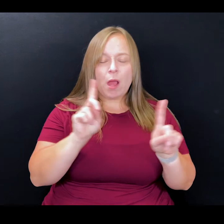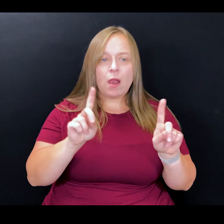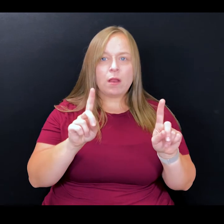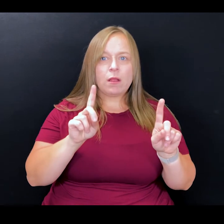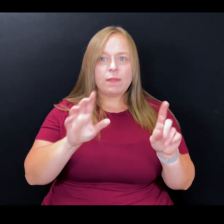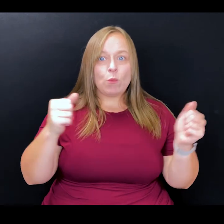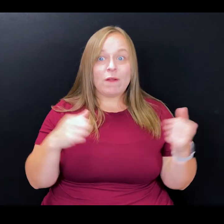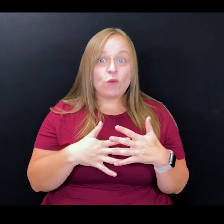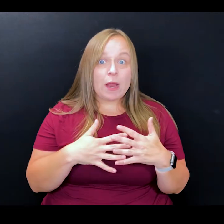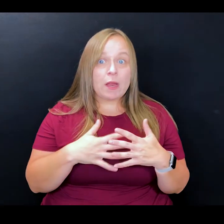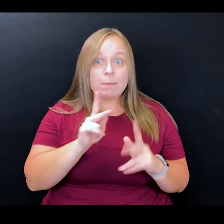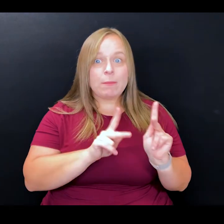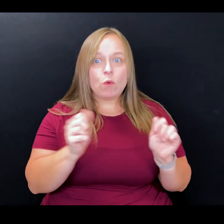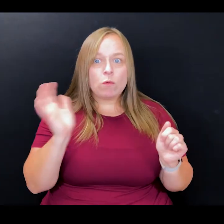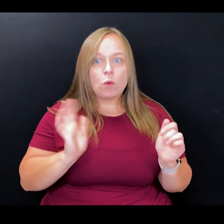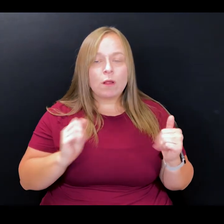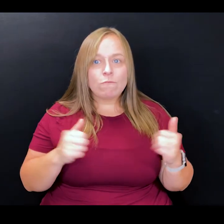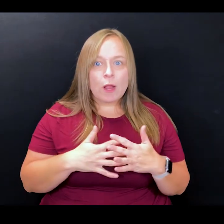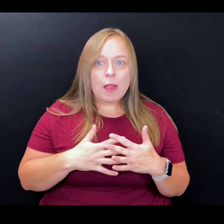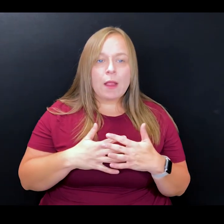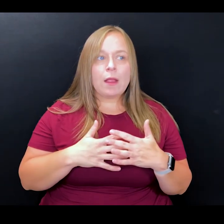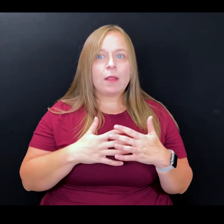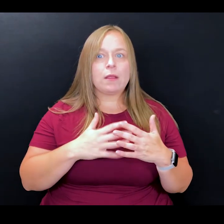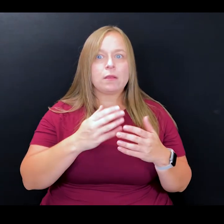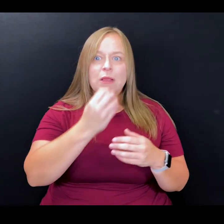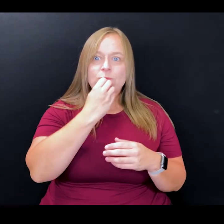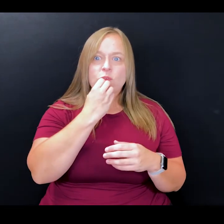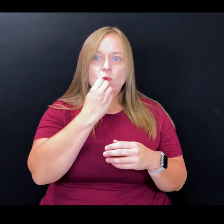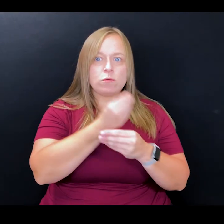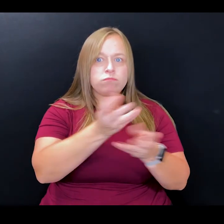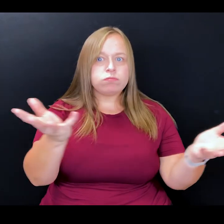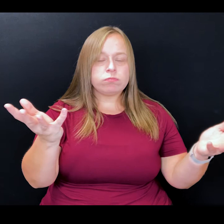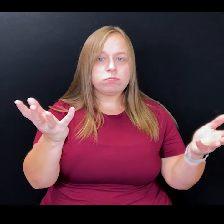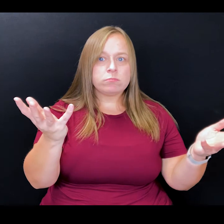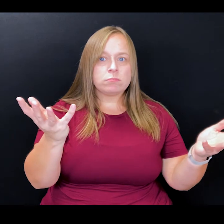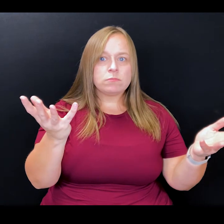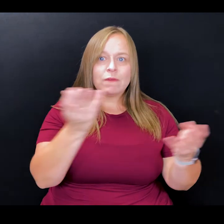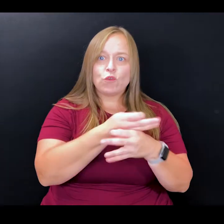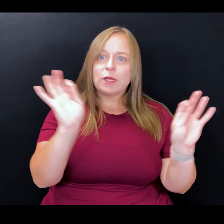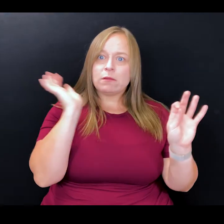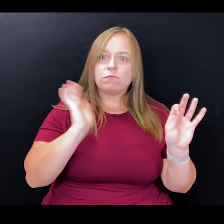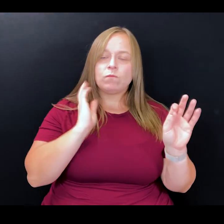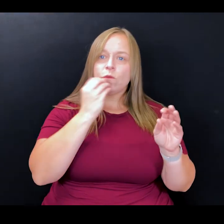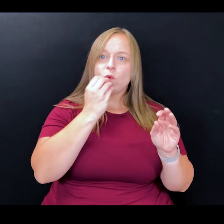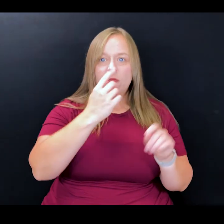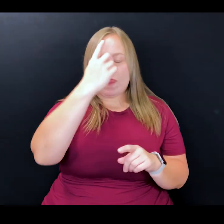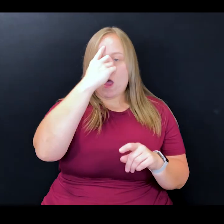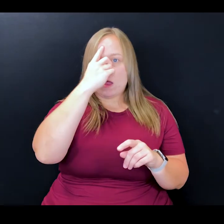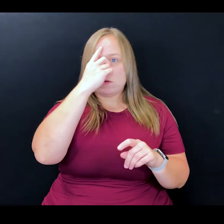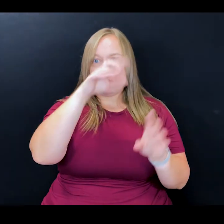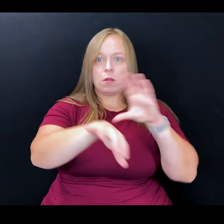were afraid to get a meal from, that were being given out free, because they thought they